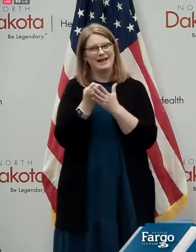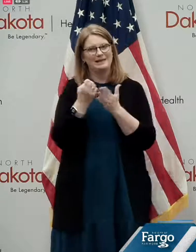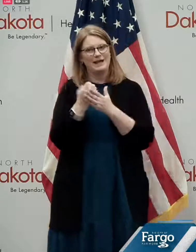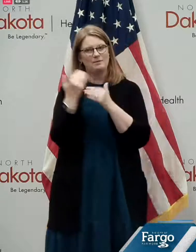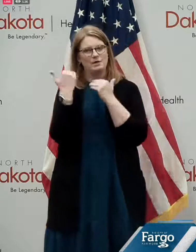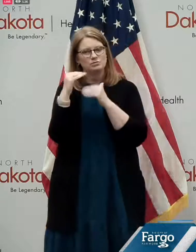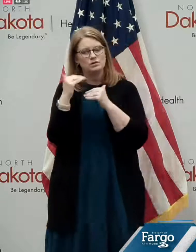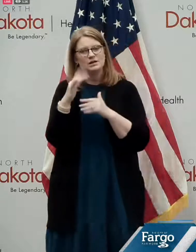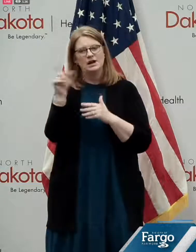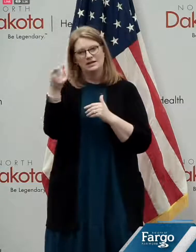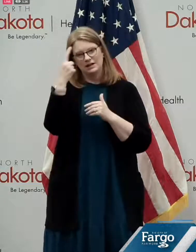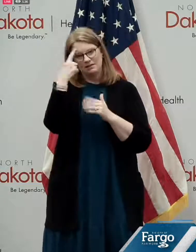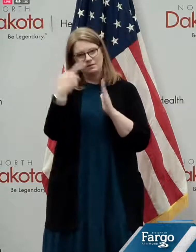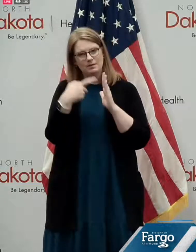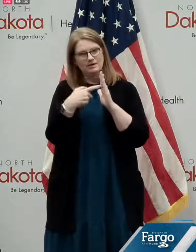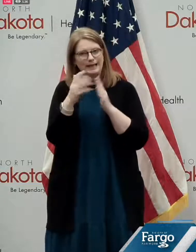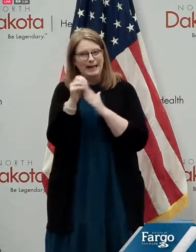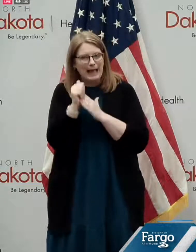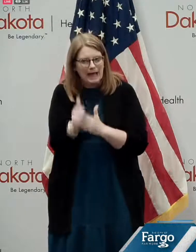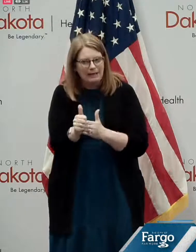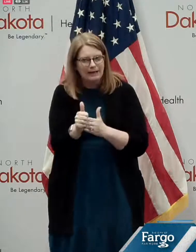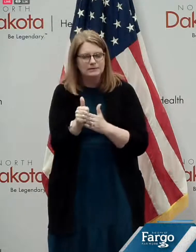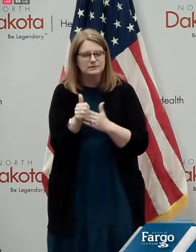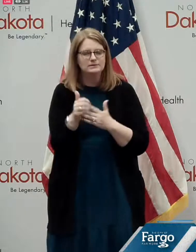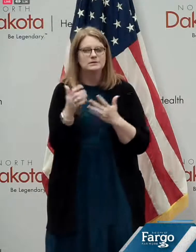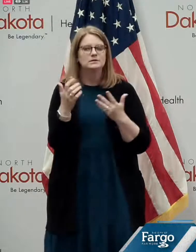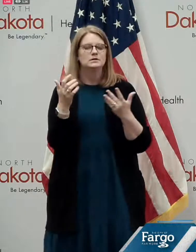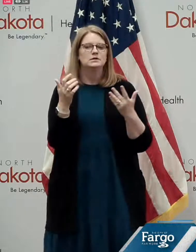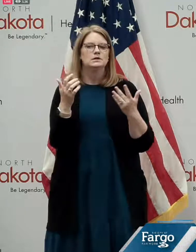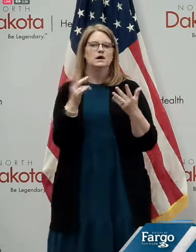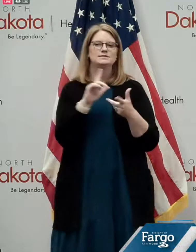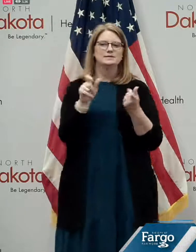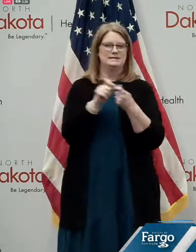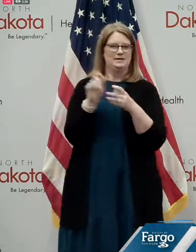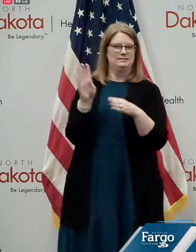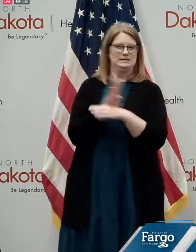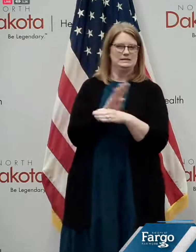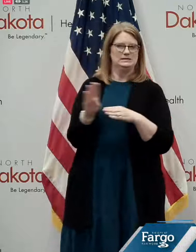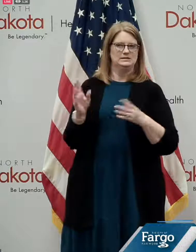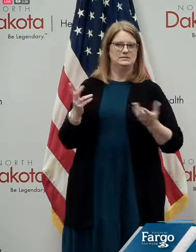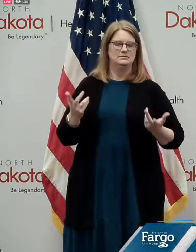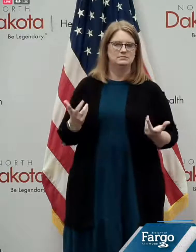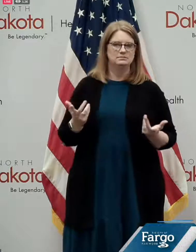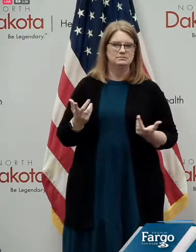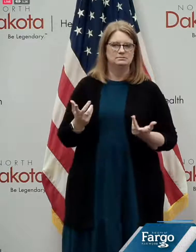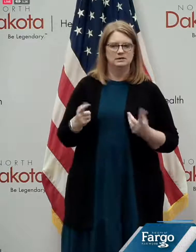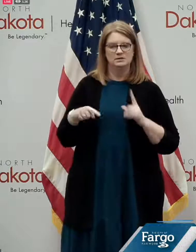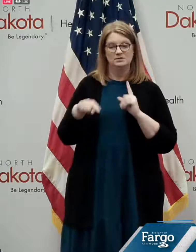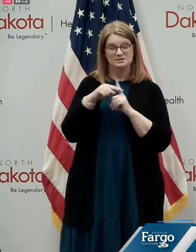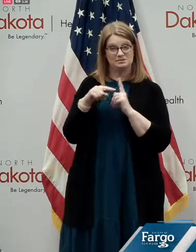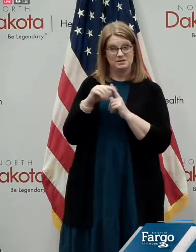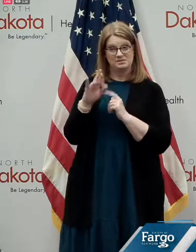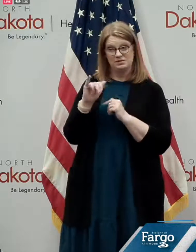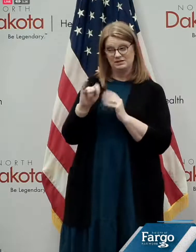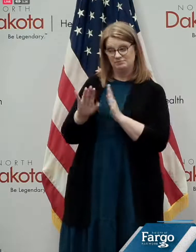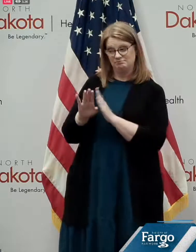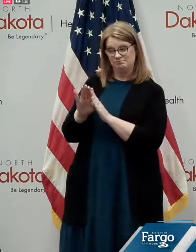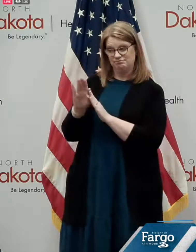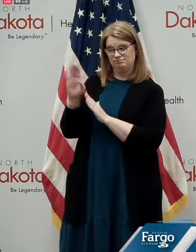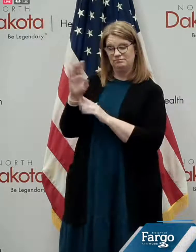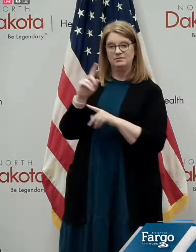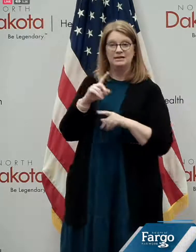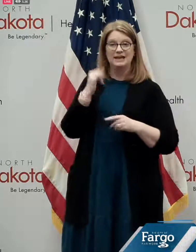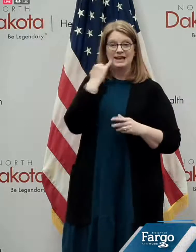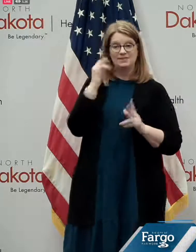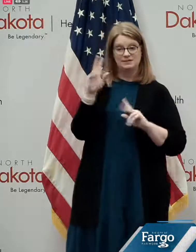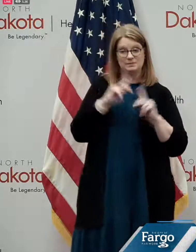government mandates, or guidelines on certain businesses. So, we can have a positivity rate go up, but if it's people that are in their 20s